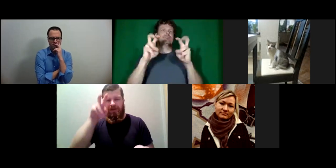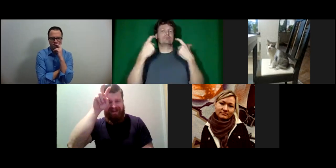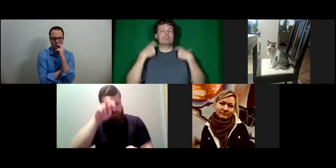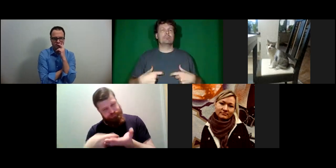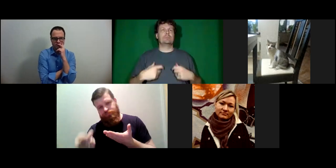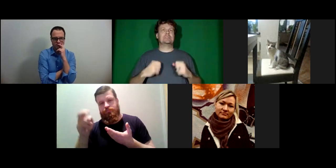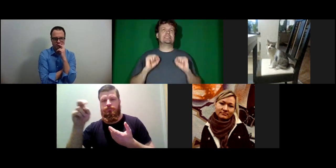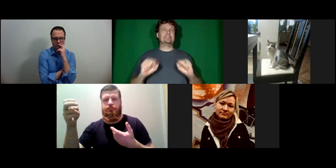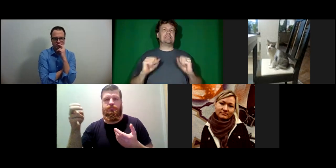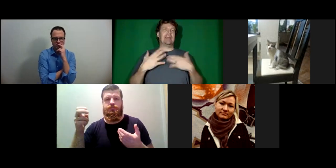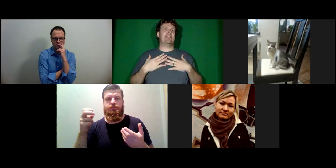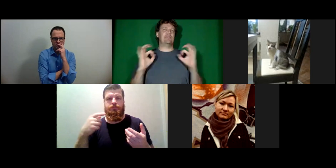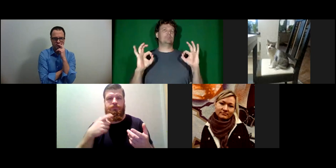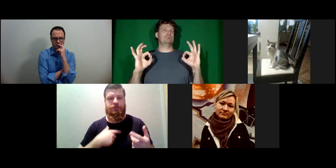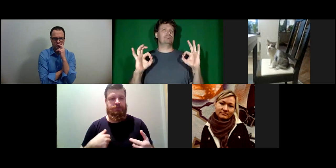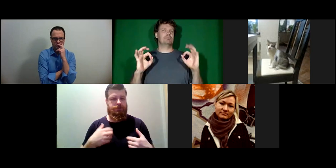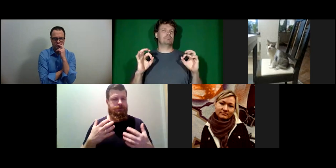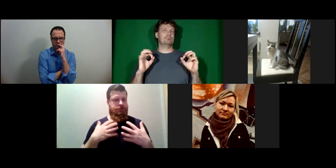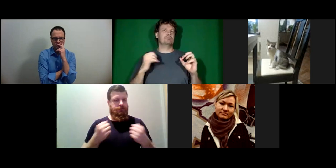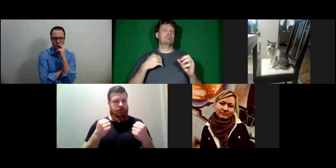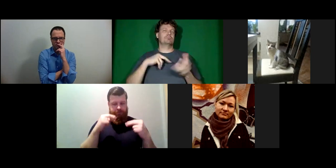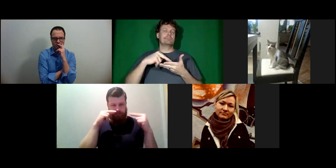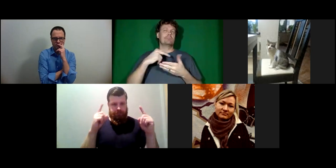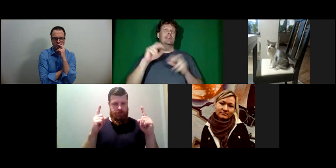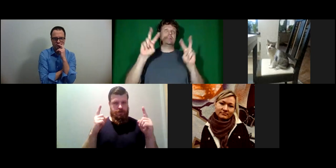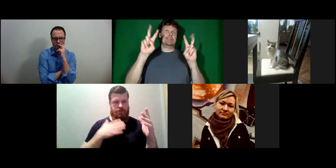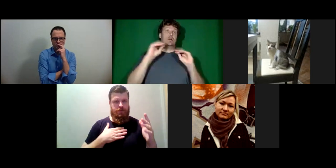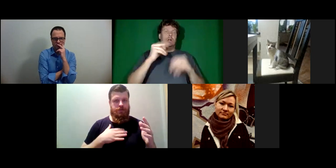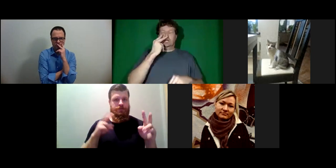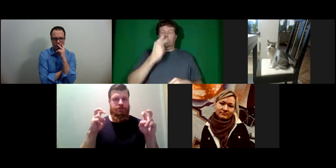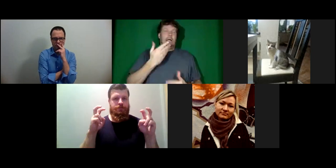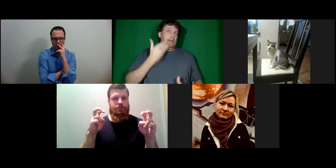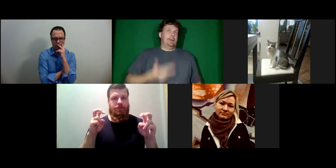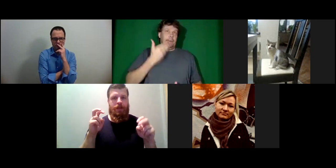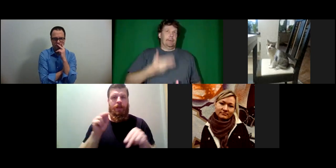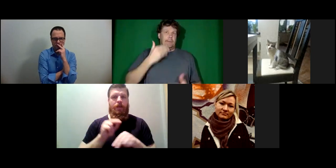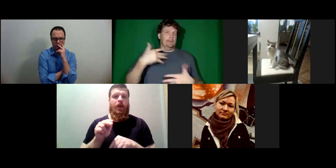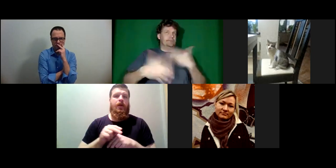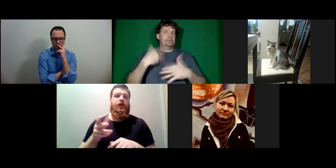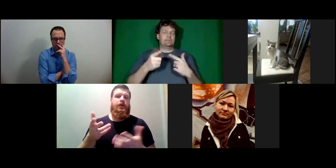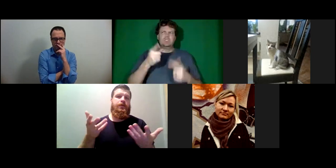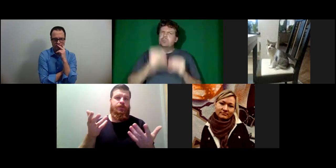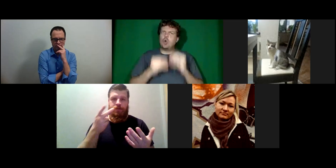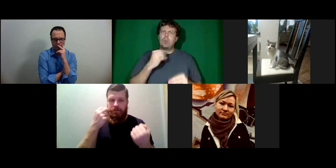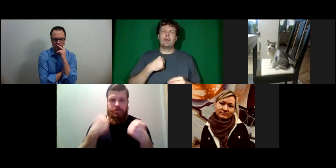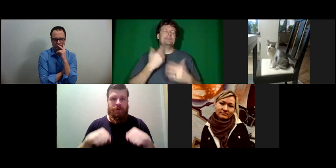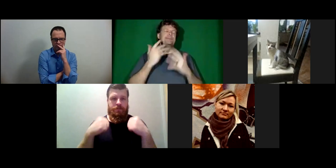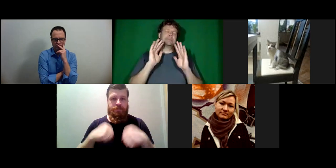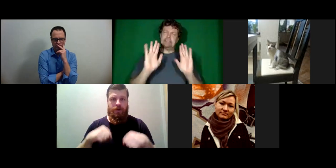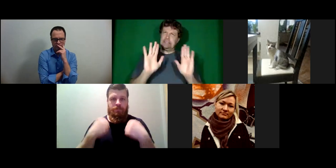when you fall, you need to make sure you don't strain your ankles or hurt yourself. So I knew that I had to